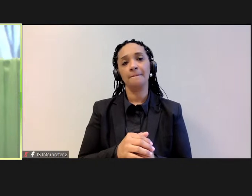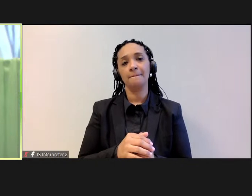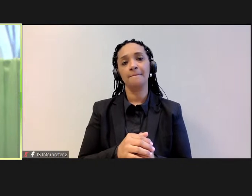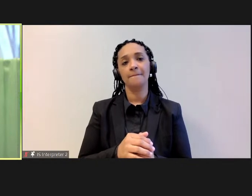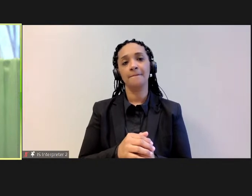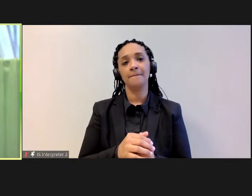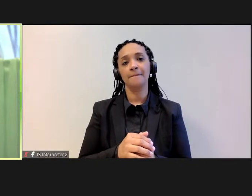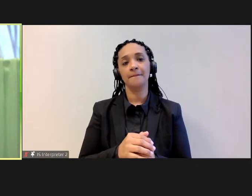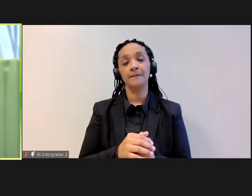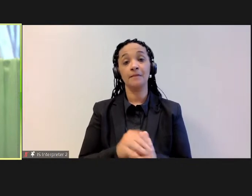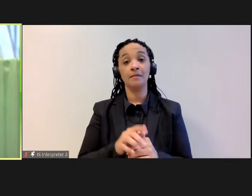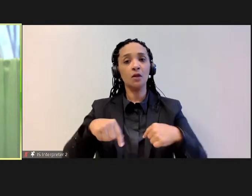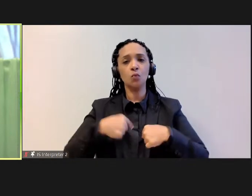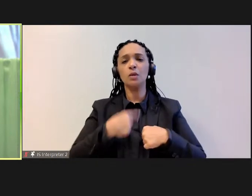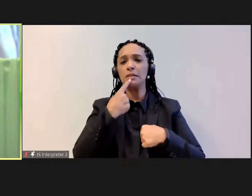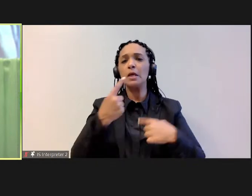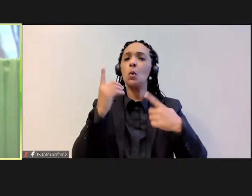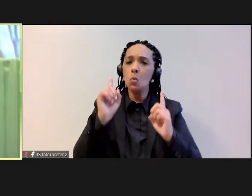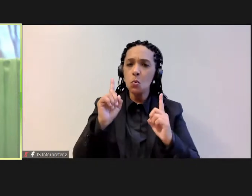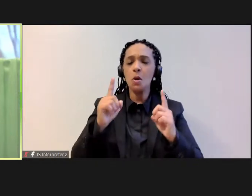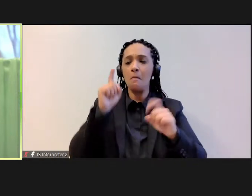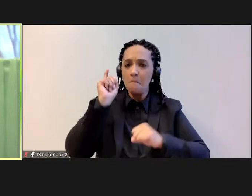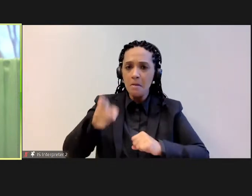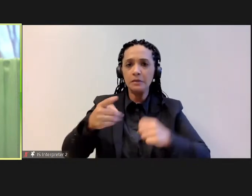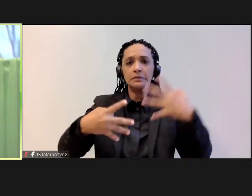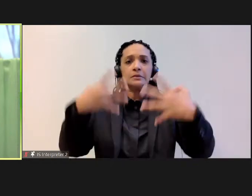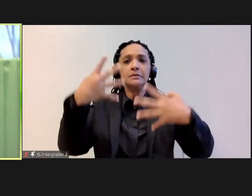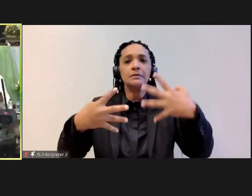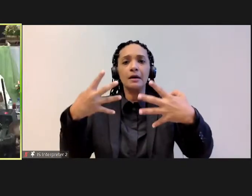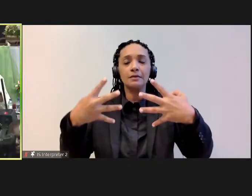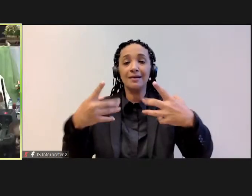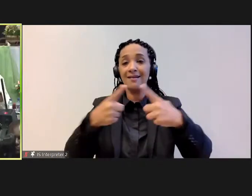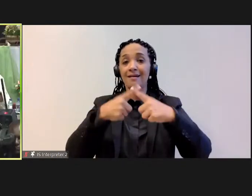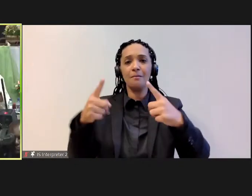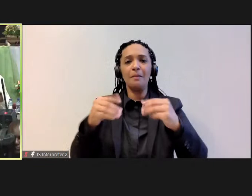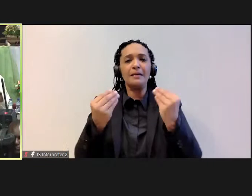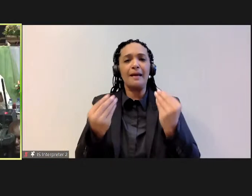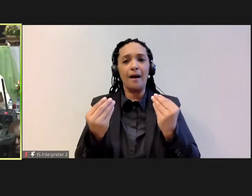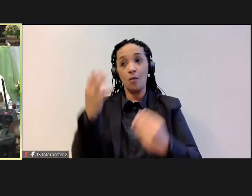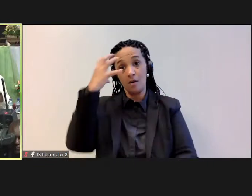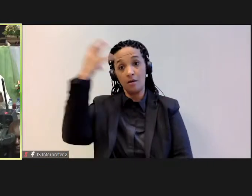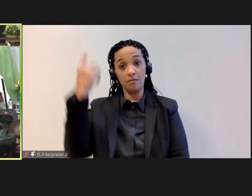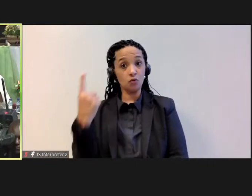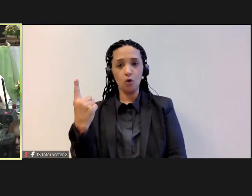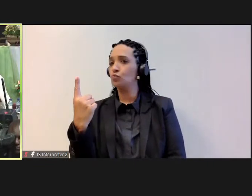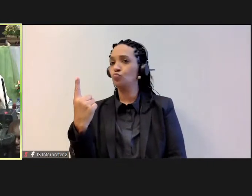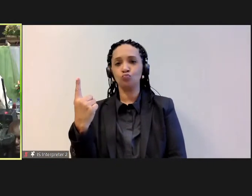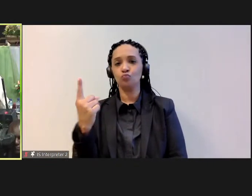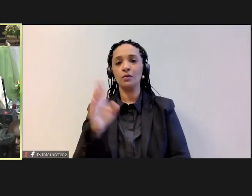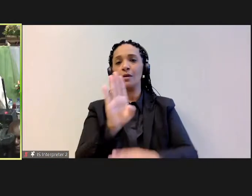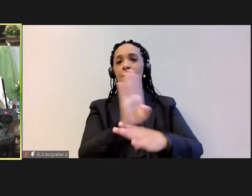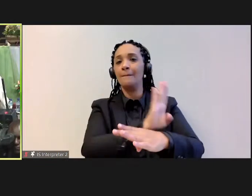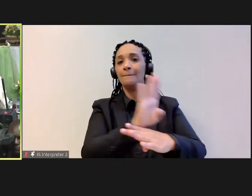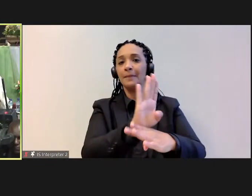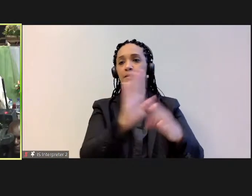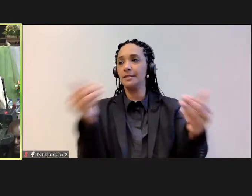technologies that we are talking about, then private sector could be important in making sure that people are receiving the information